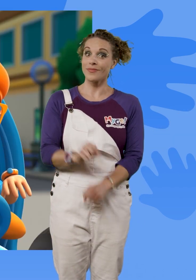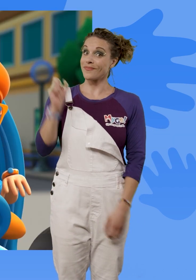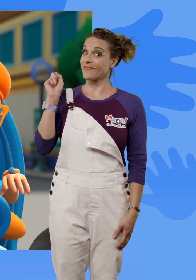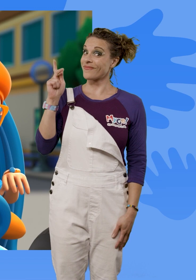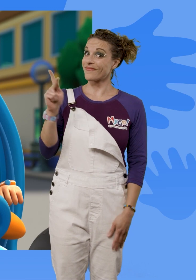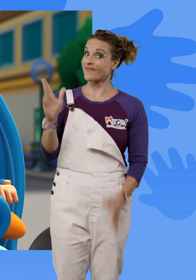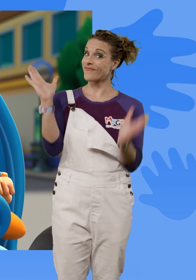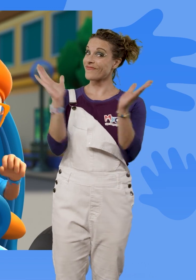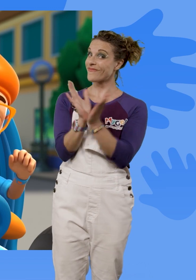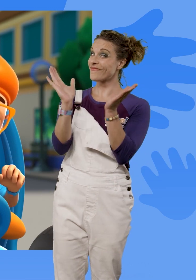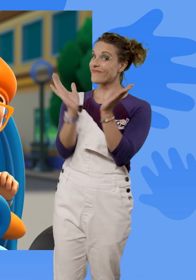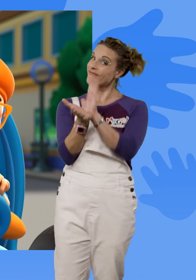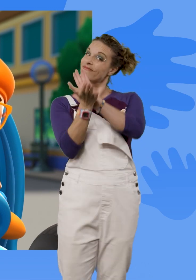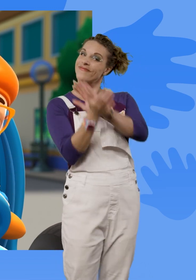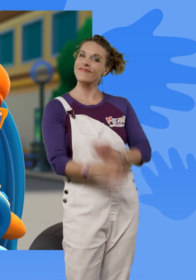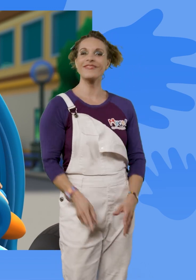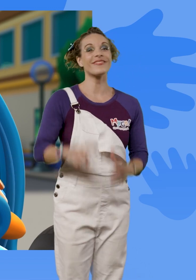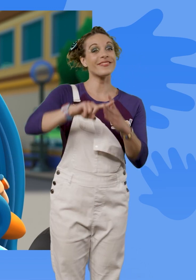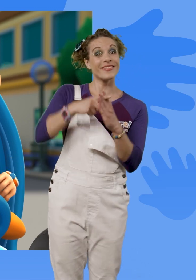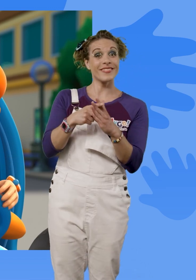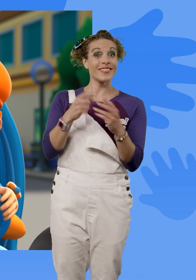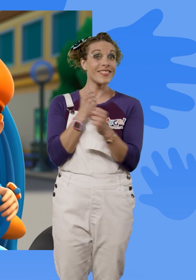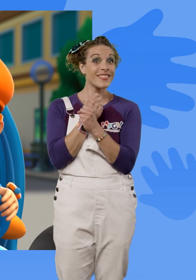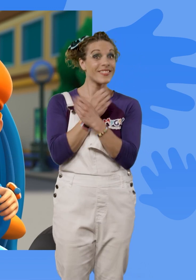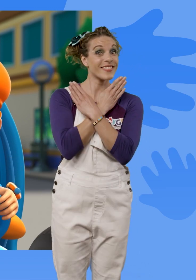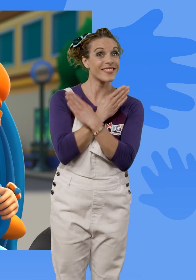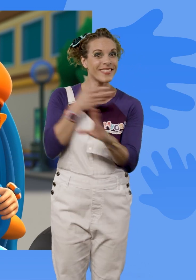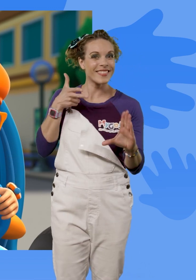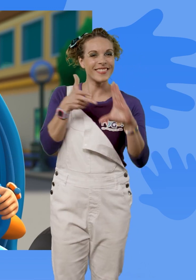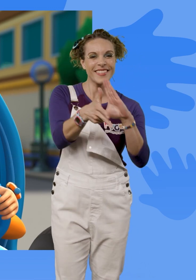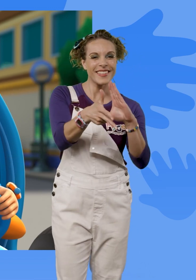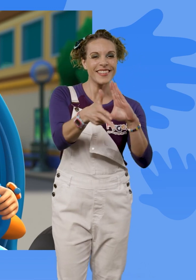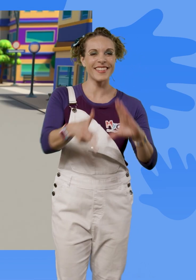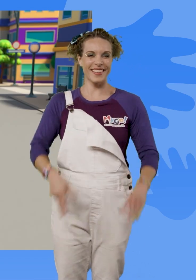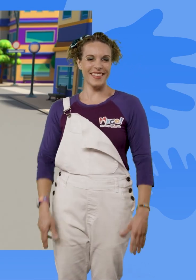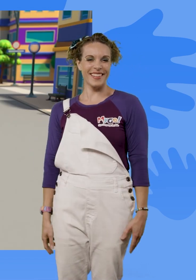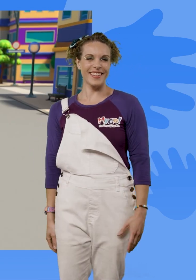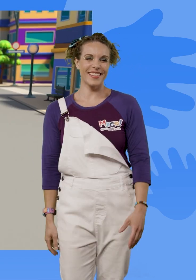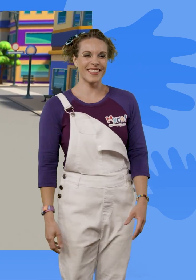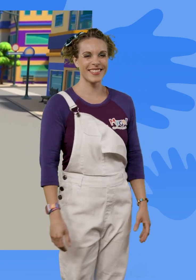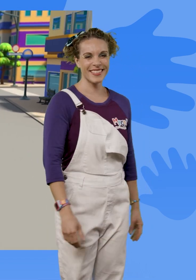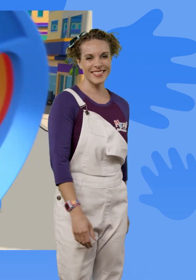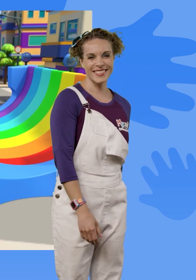confirmed. Okie dokie, artichoke. Activate Blippi Station.